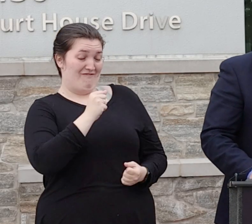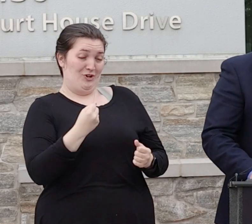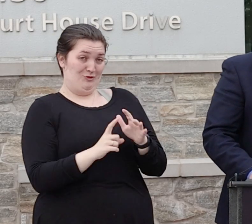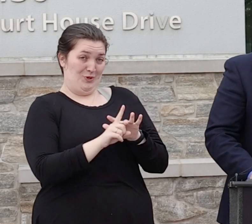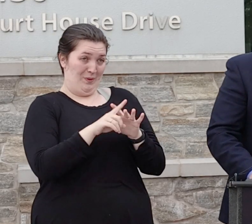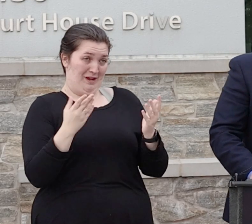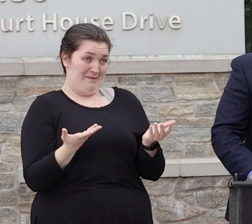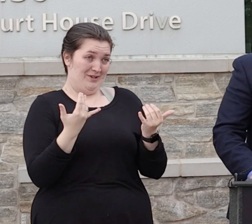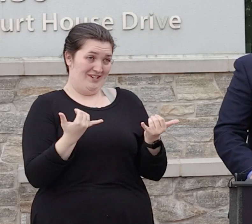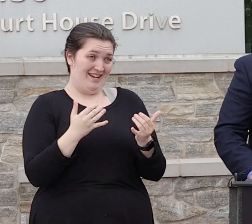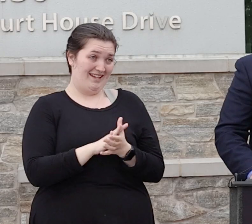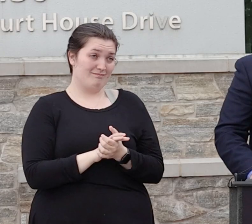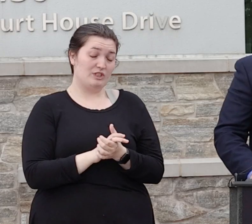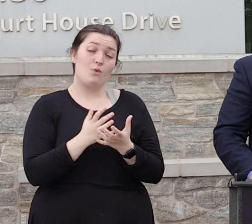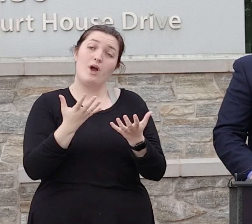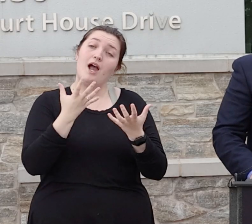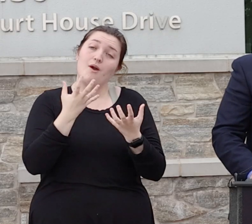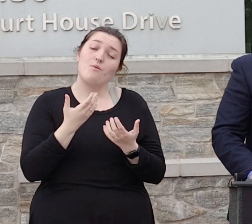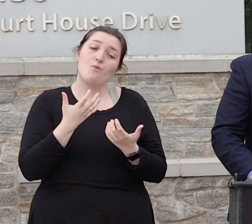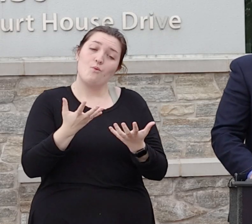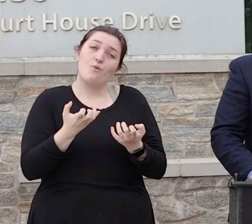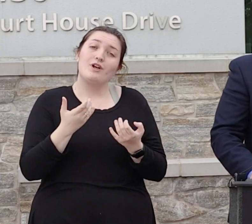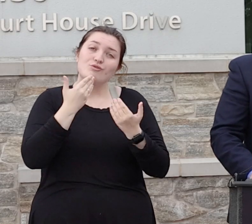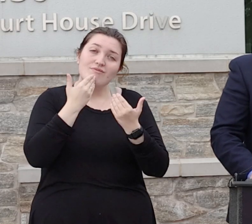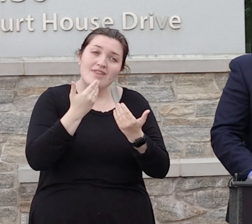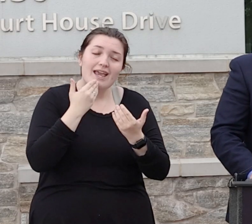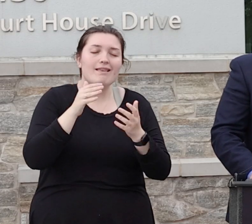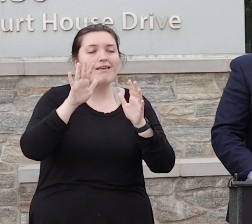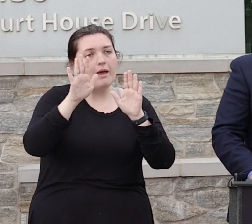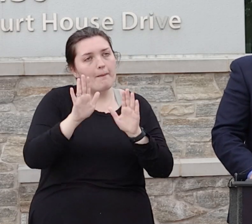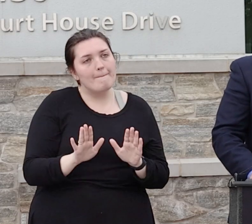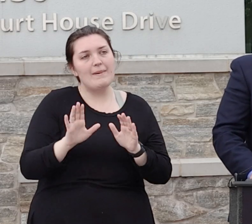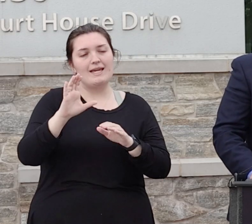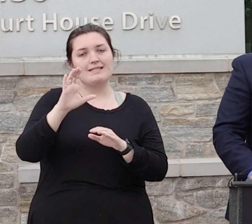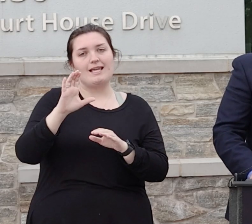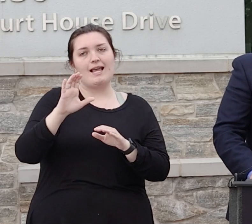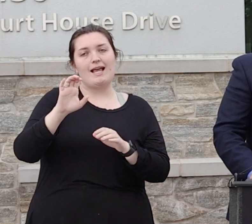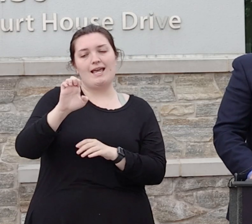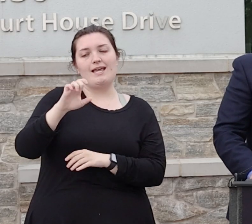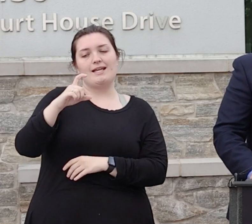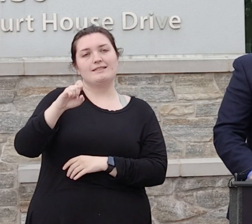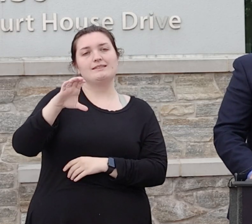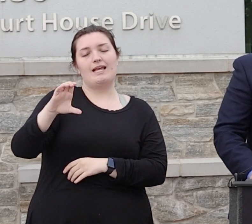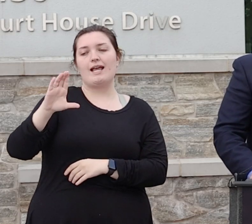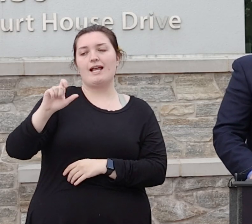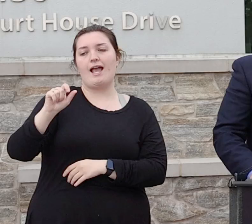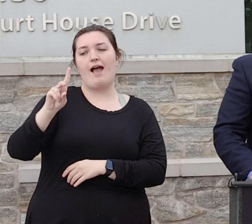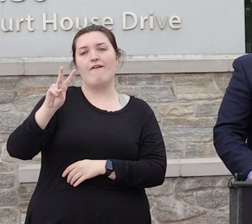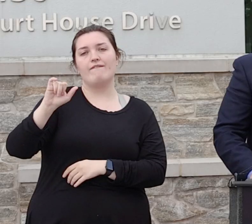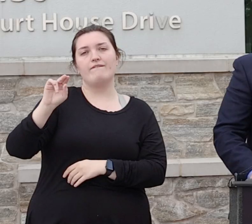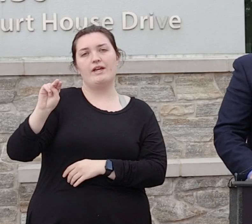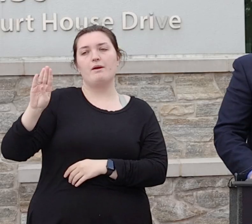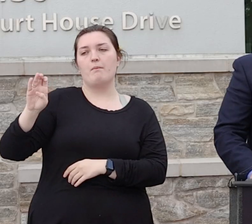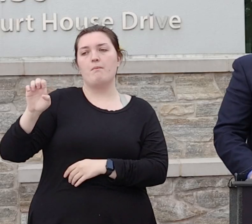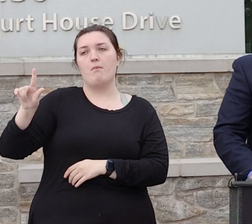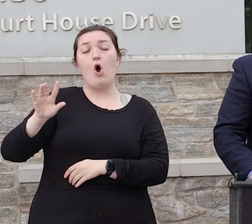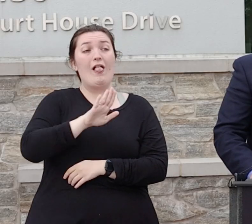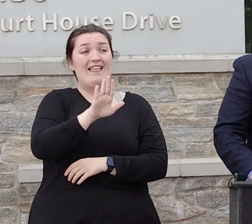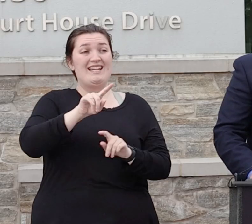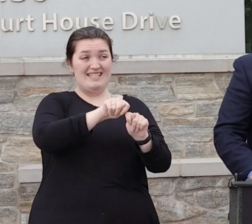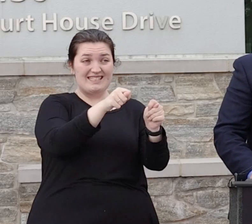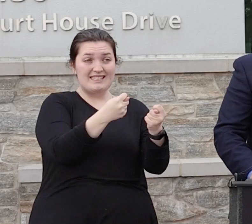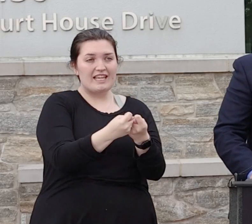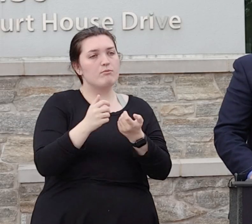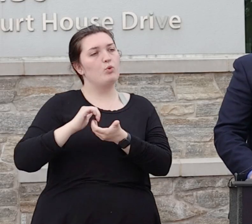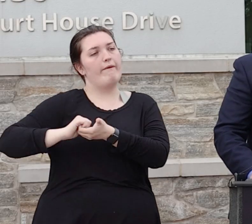want to thank our incredible county executive, Dr. Calvin Ball, and his team, Angela Cabela and Brandy Gans, Dr. Holly Sun, who've worked